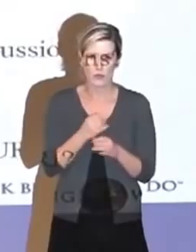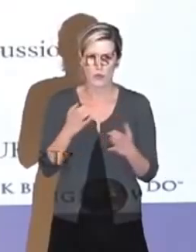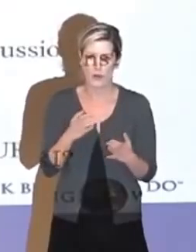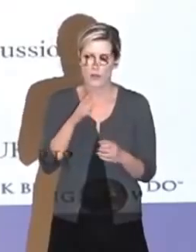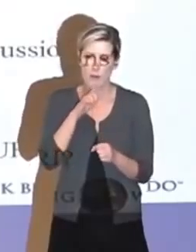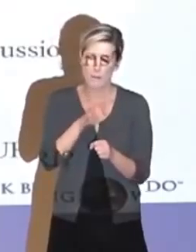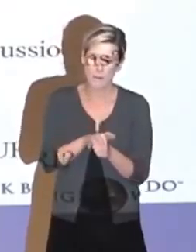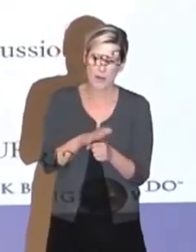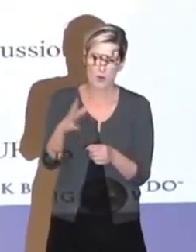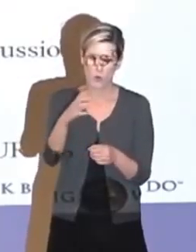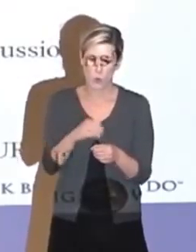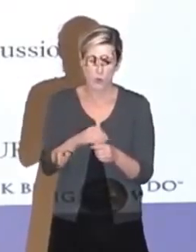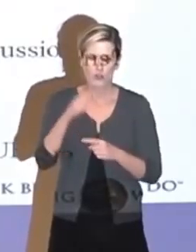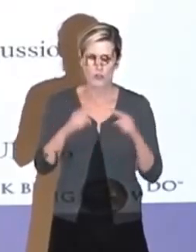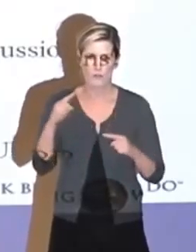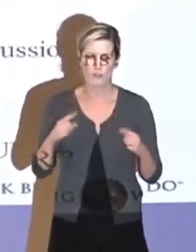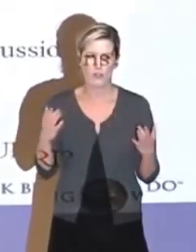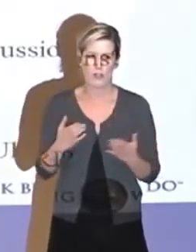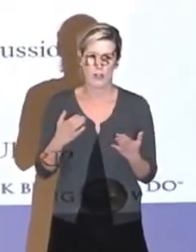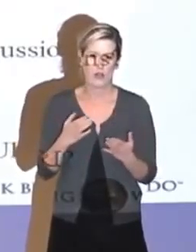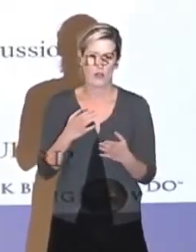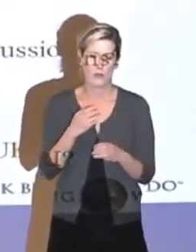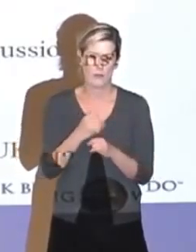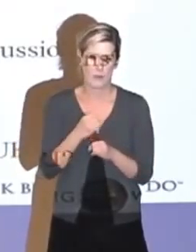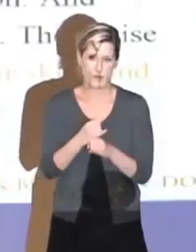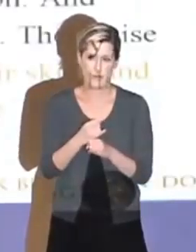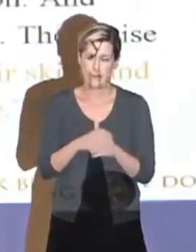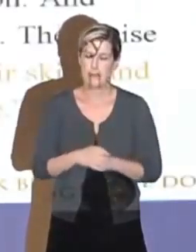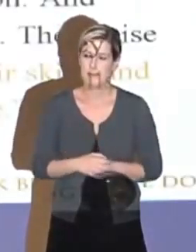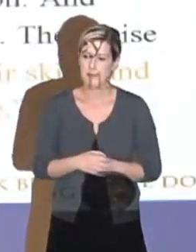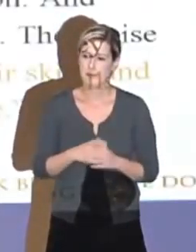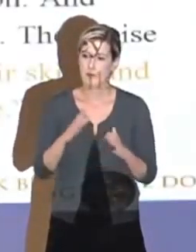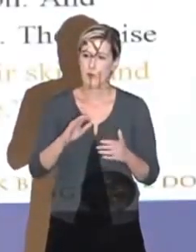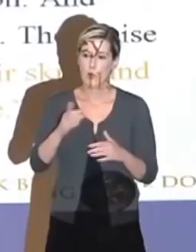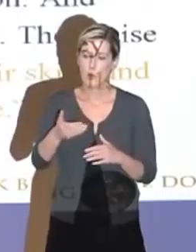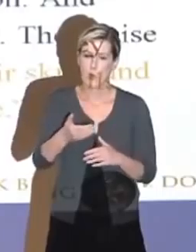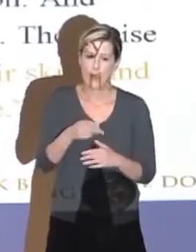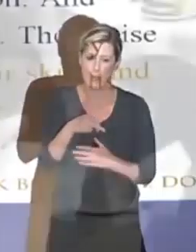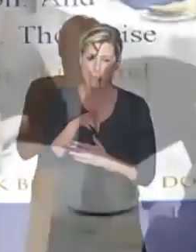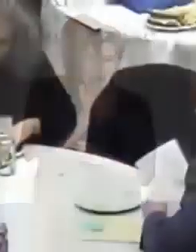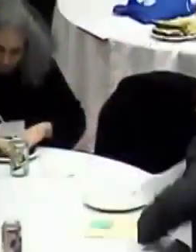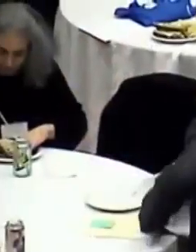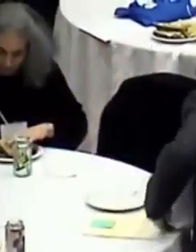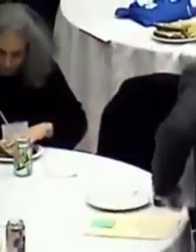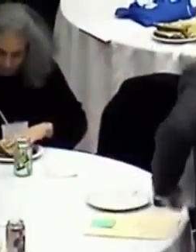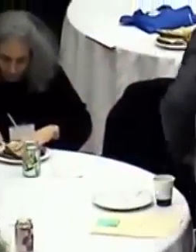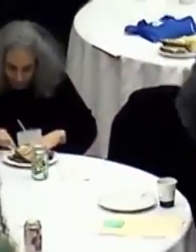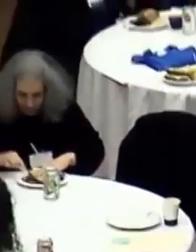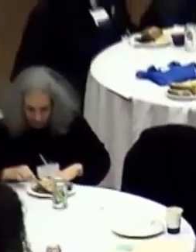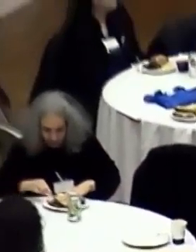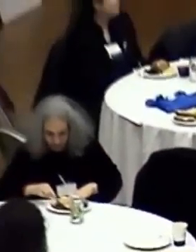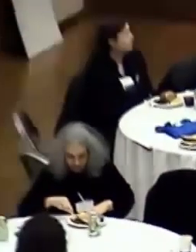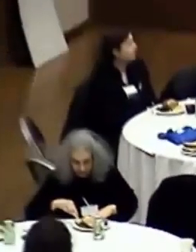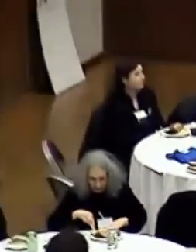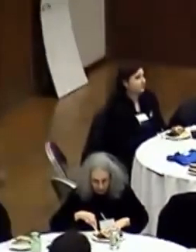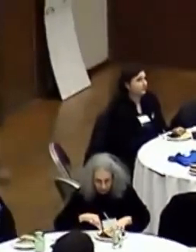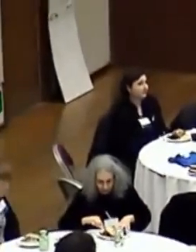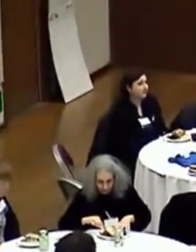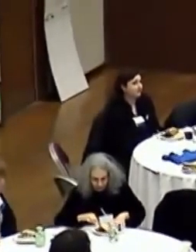committed to inclusion and diversity at the institution. So without further ado, I'd like to welcome our Provost, Donda Hayes, to offer some comments on the